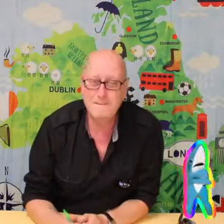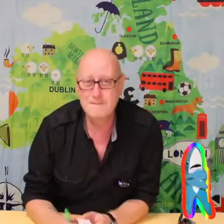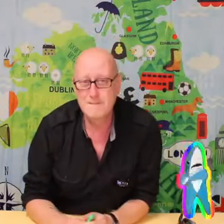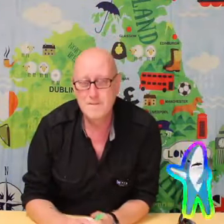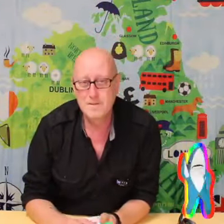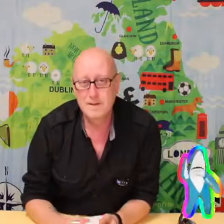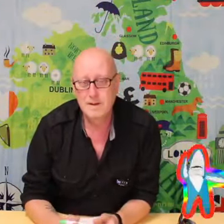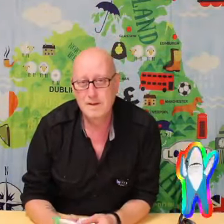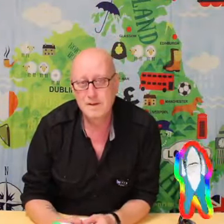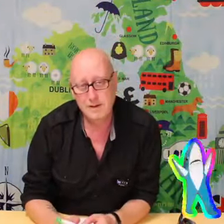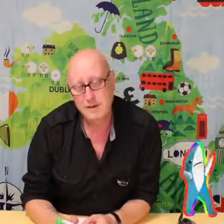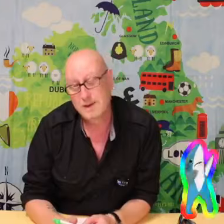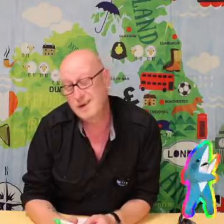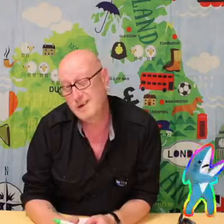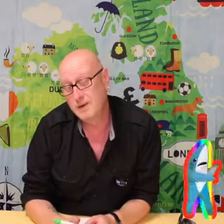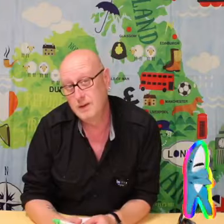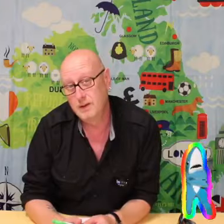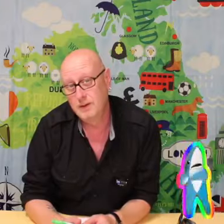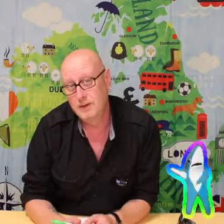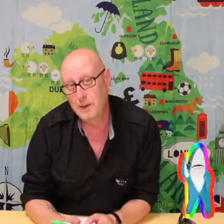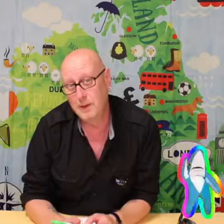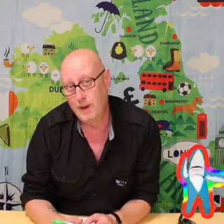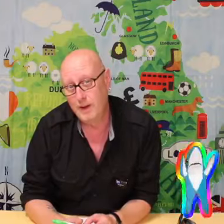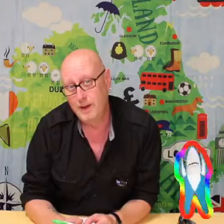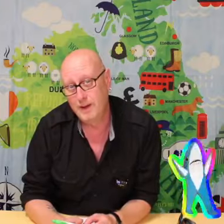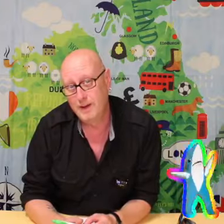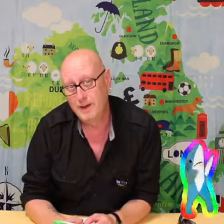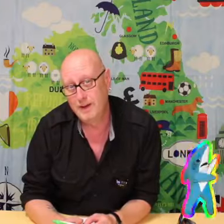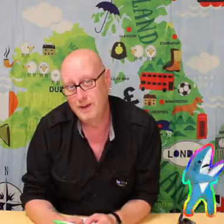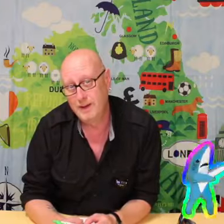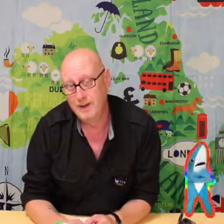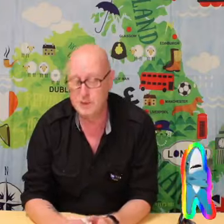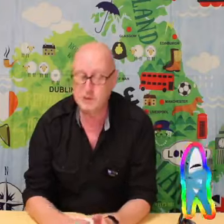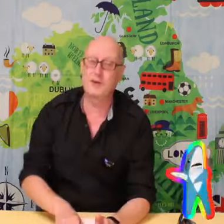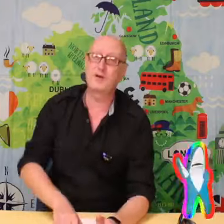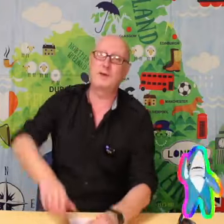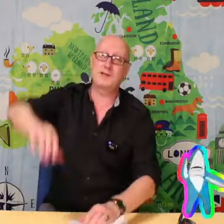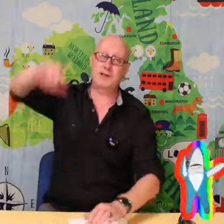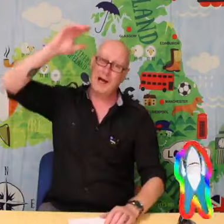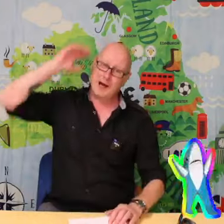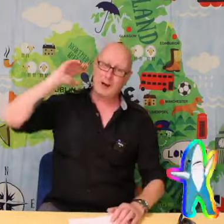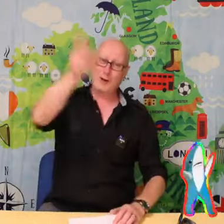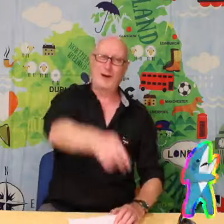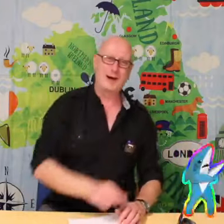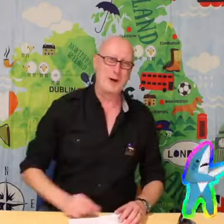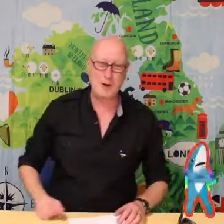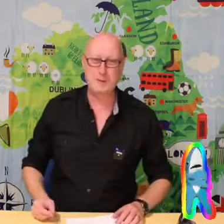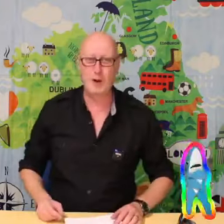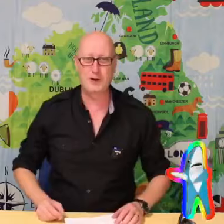afternoon, everybody. The first person in today is Mr. Matthew Beattie. Mr. Matthew Beattie, hello, and I hope you're